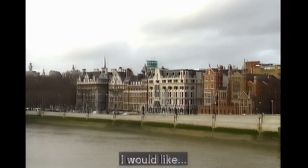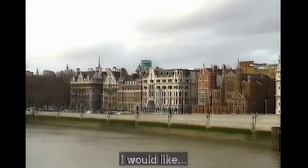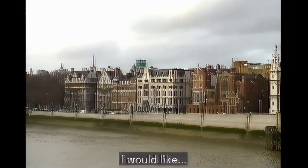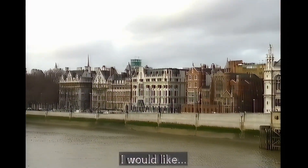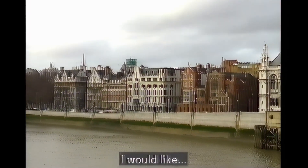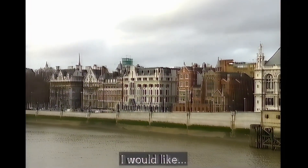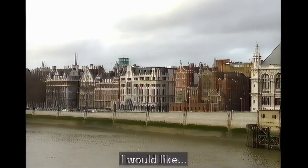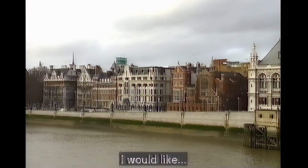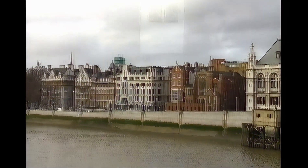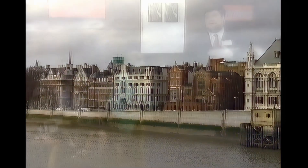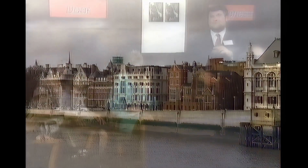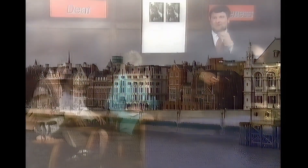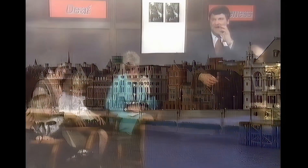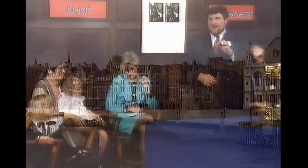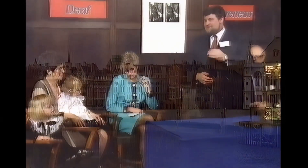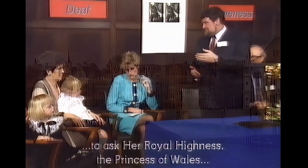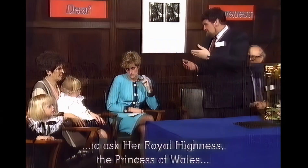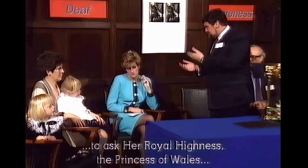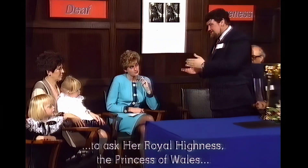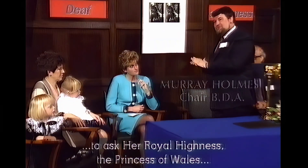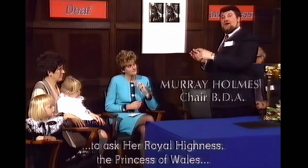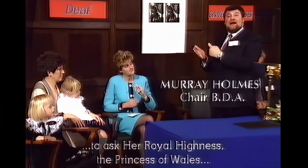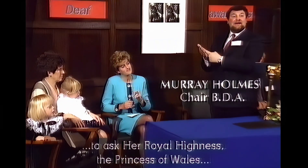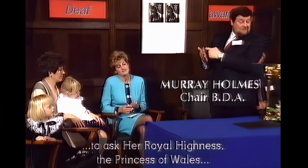I would now like to ask